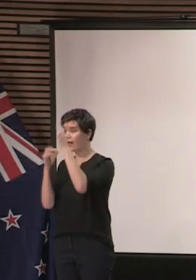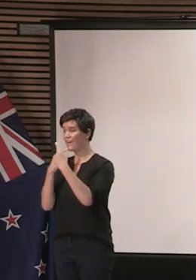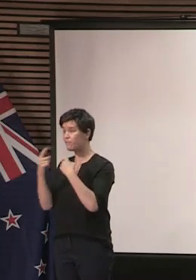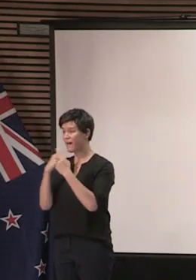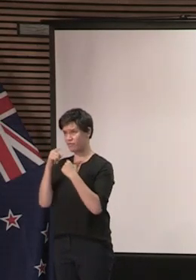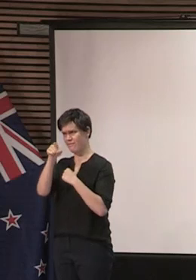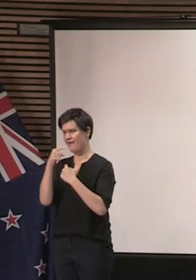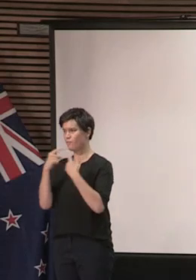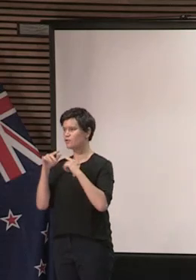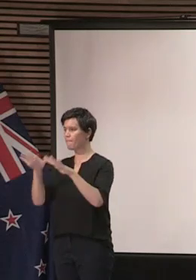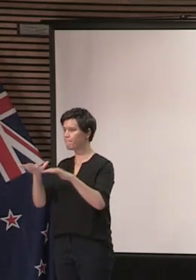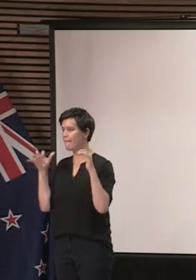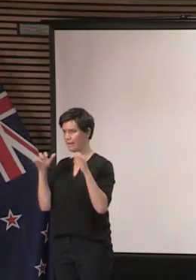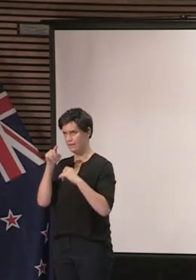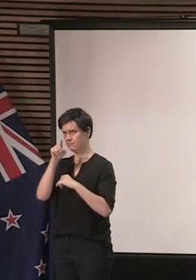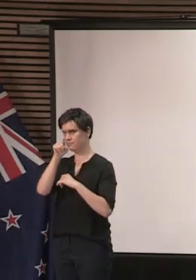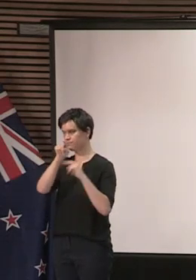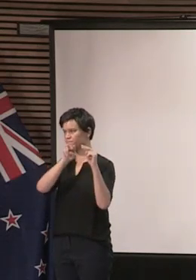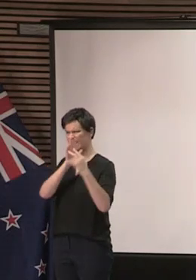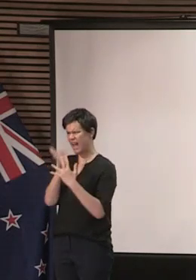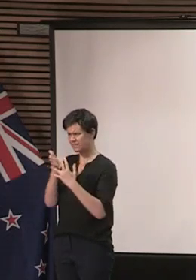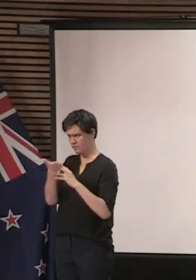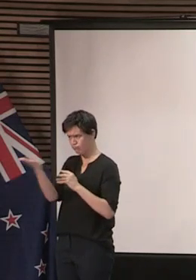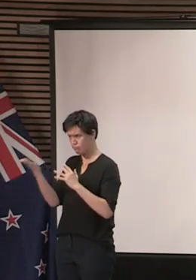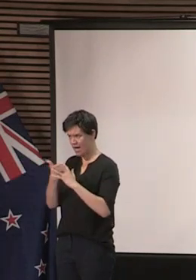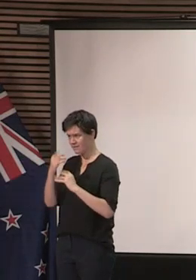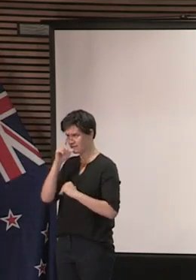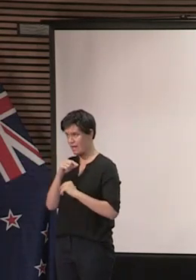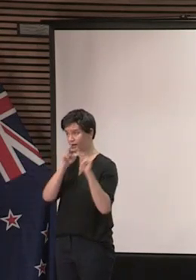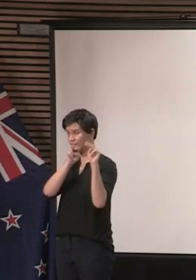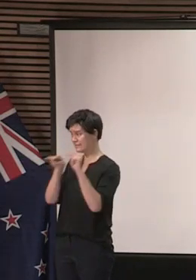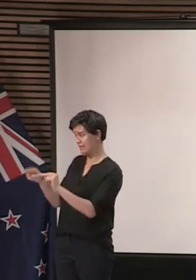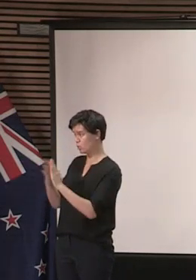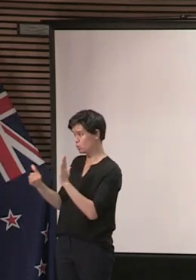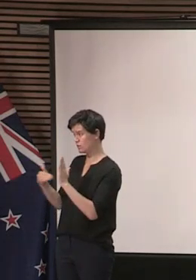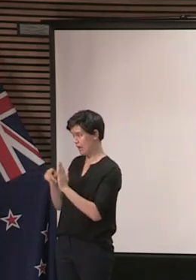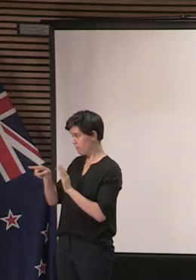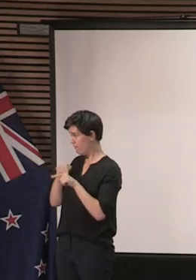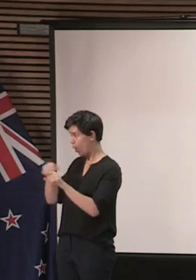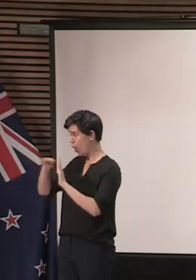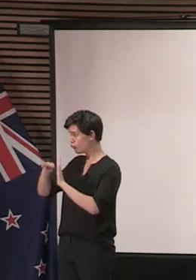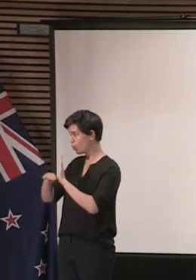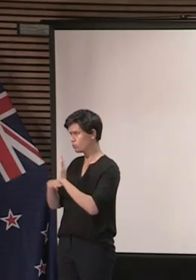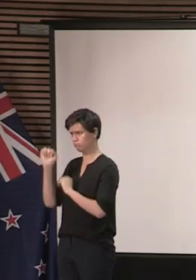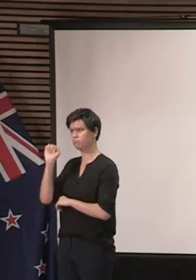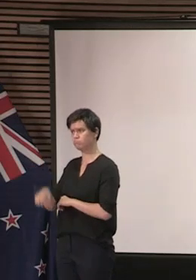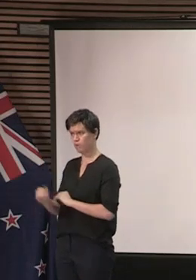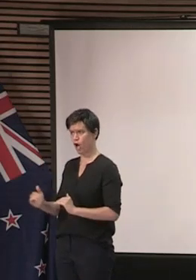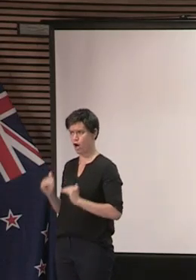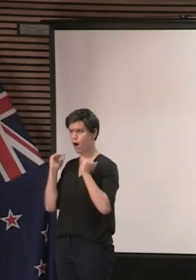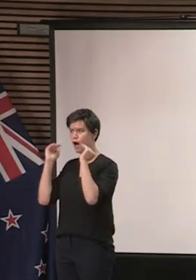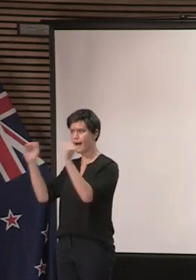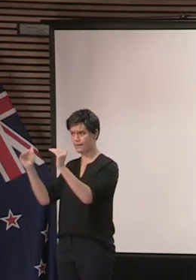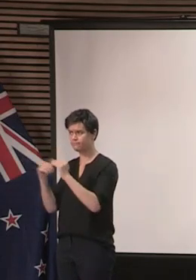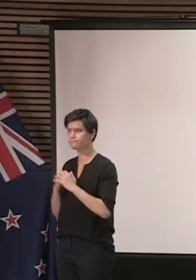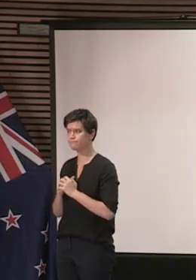is actually New Zealand's compliance relative to other countries has been very, very high. So regardless of whether or not there's been perhaps